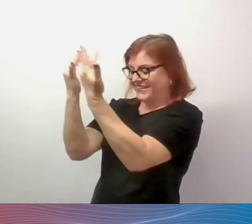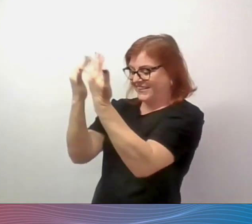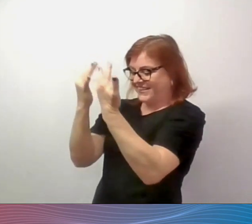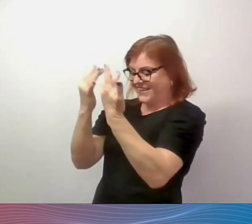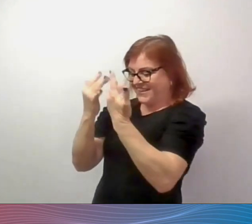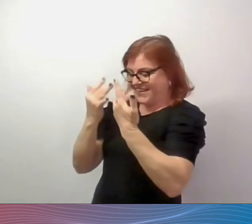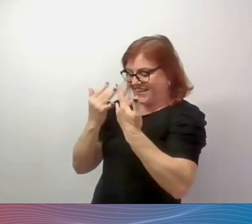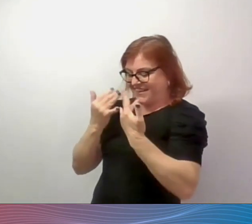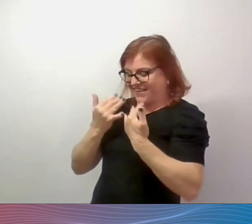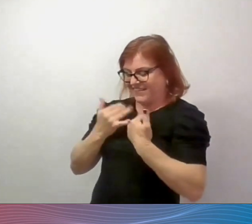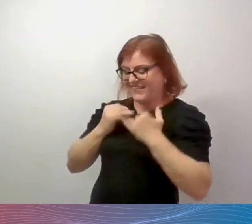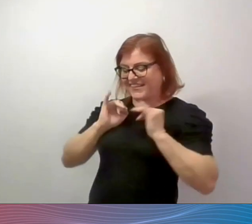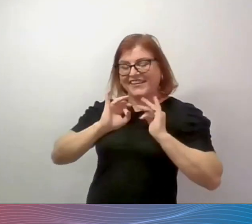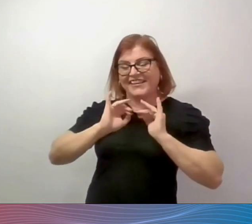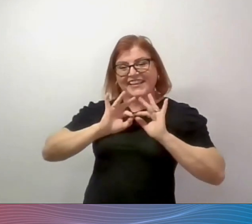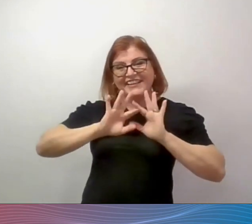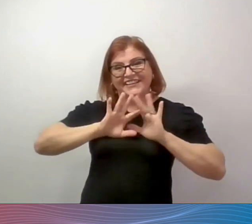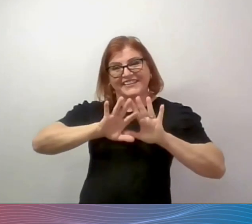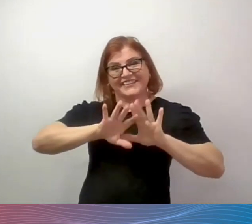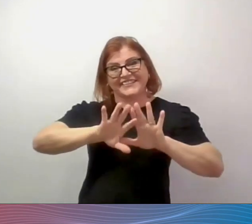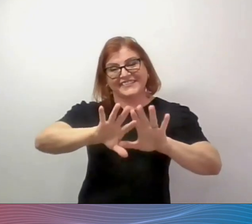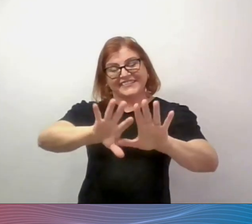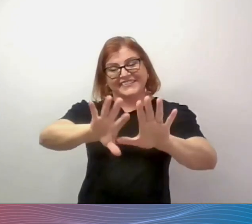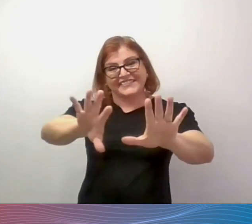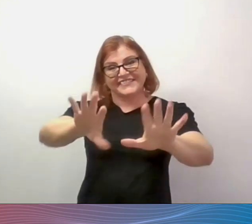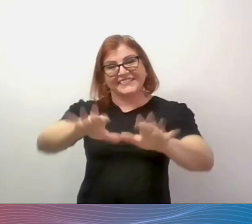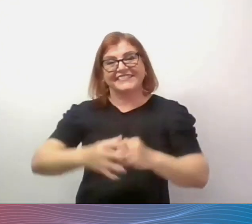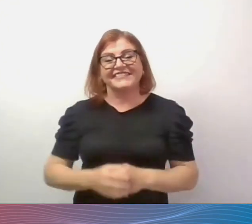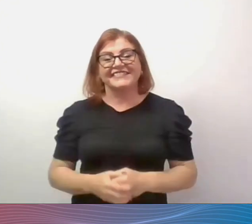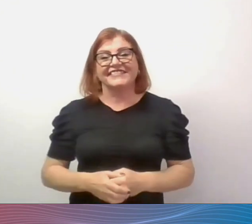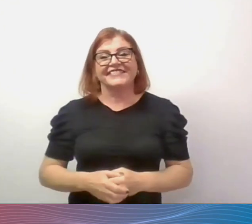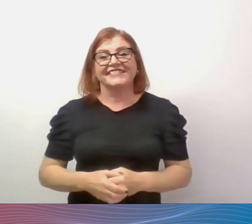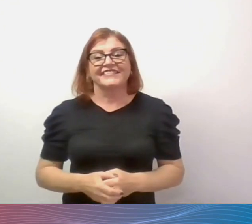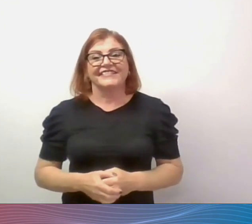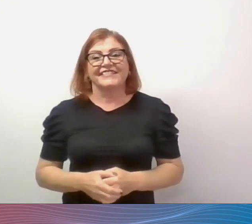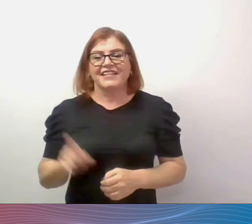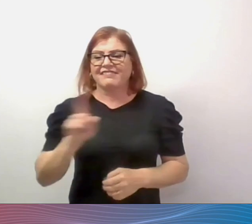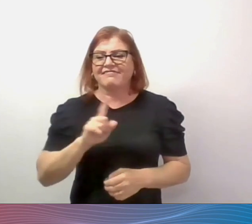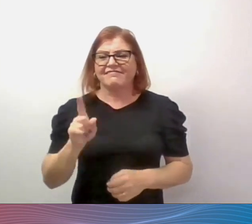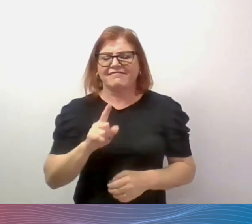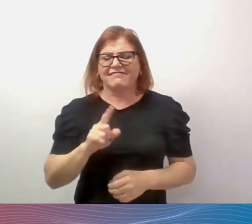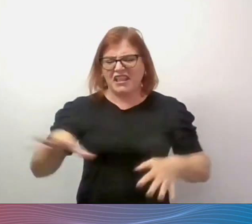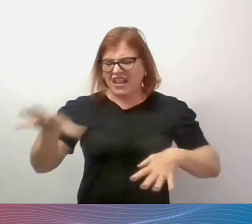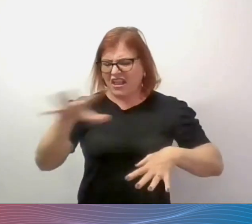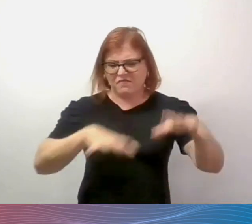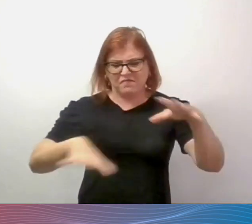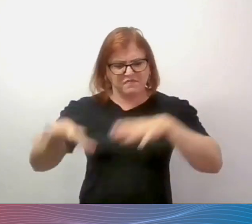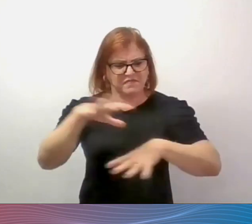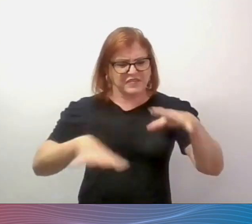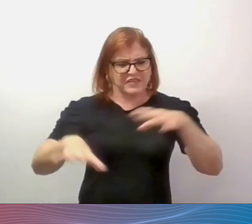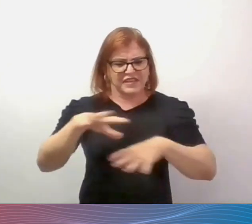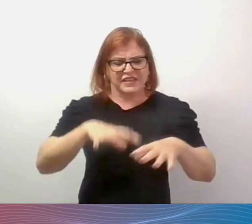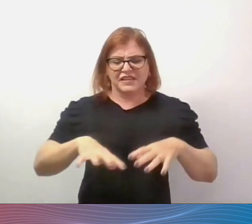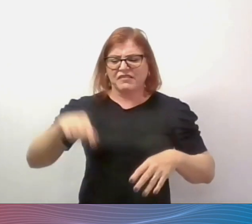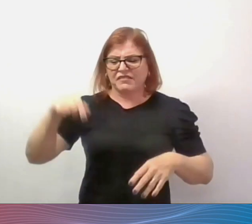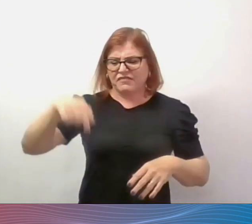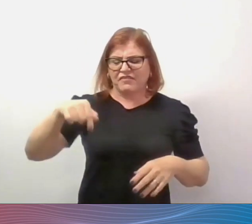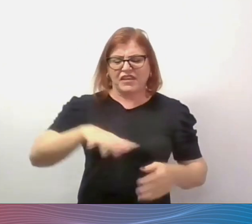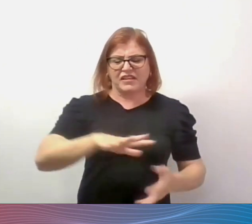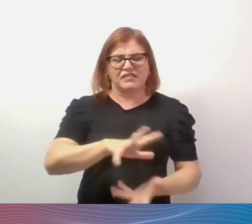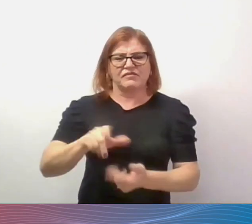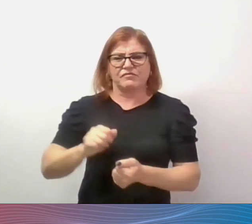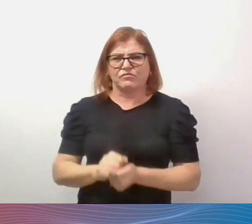God dispensed all his blessings to us. Não da esfera material. Not from this material sphere. Não